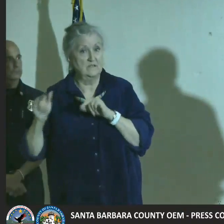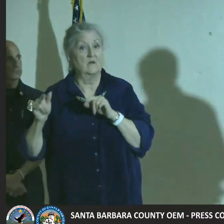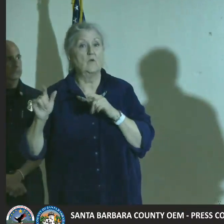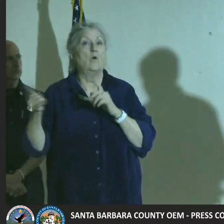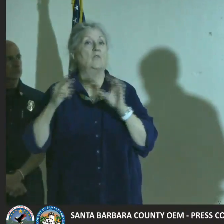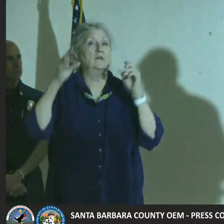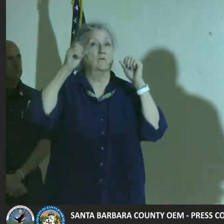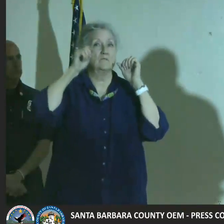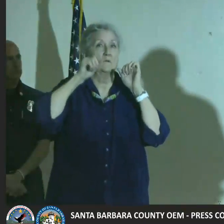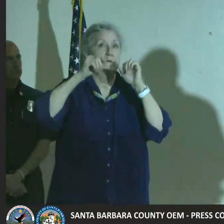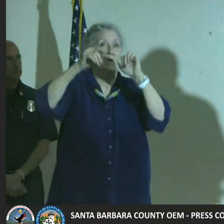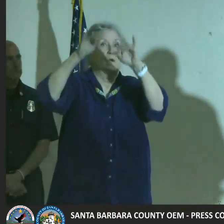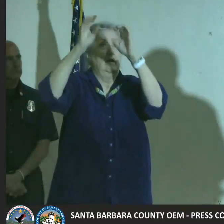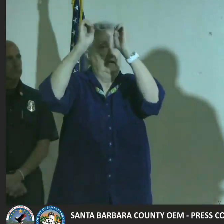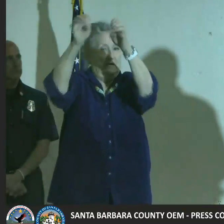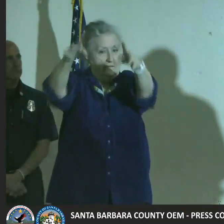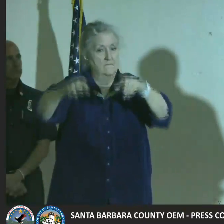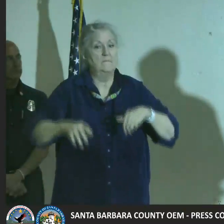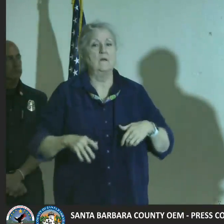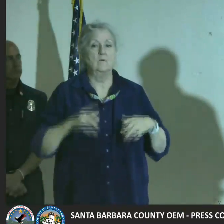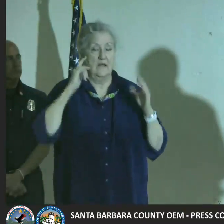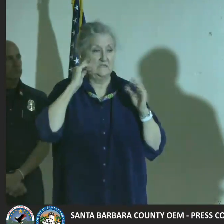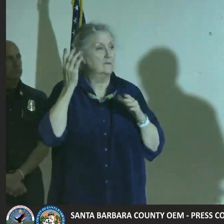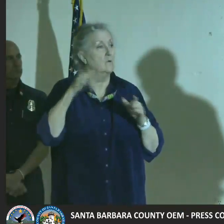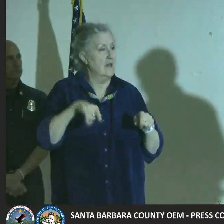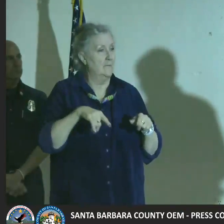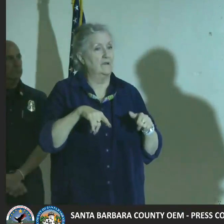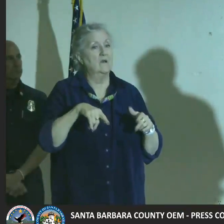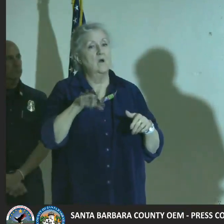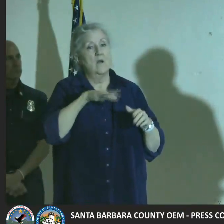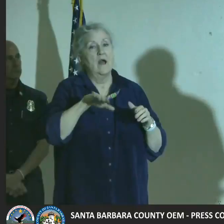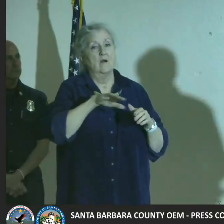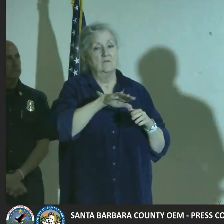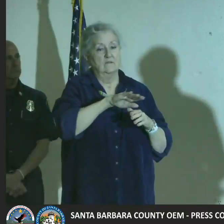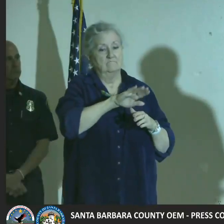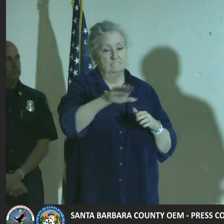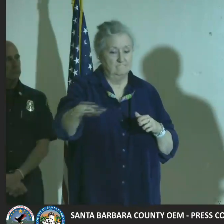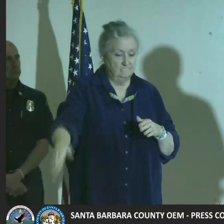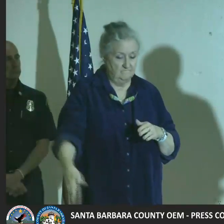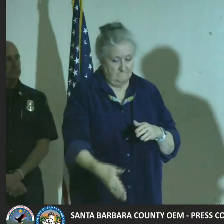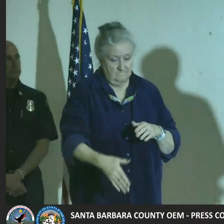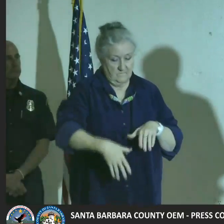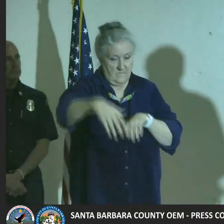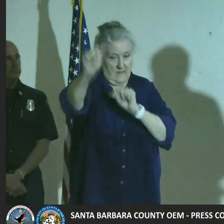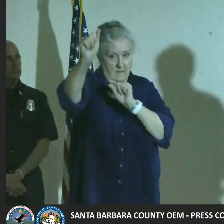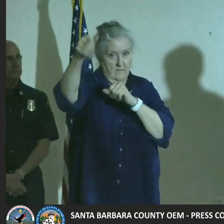swings through, which is what we expect will happen around the middle of tonight.